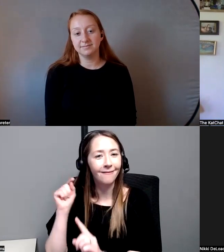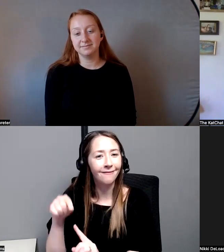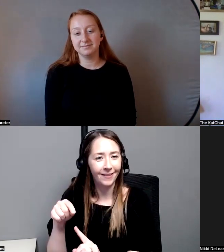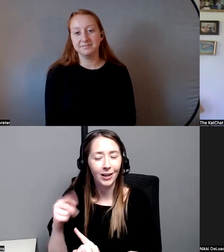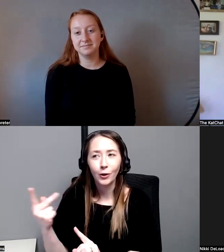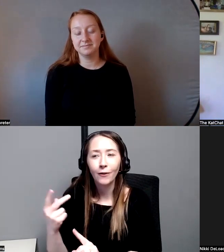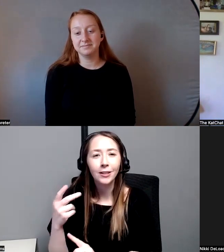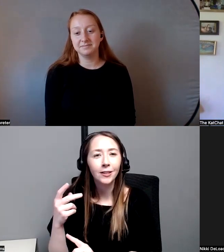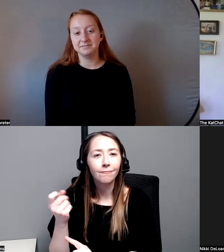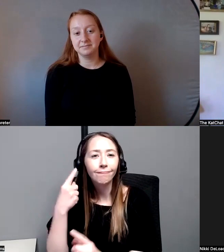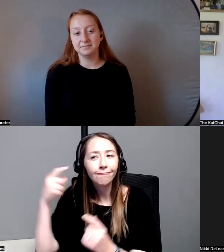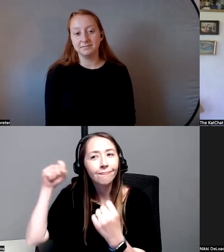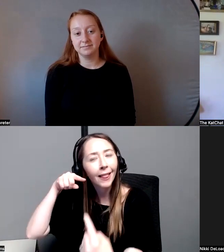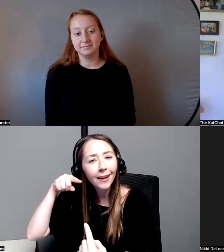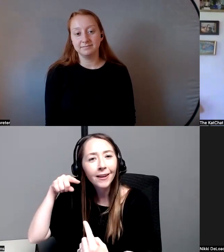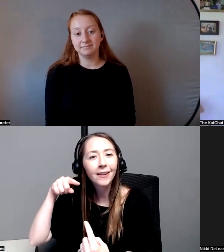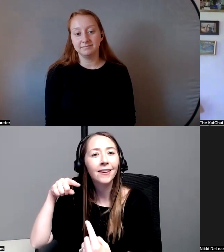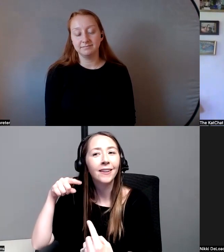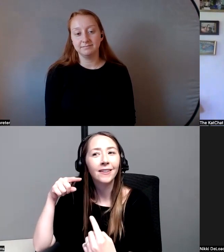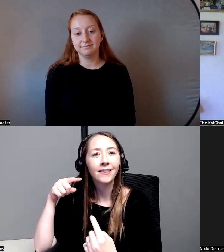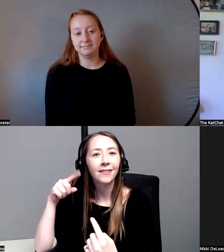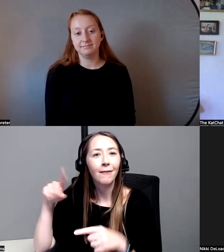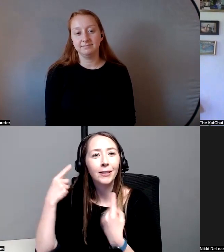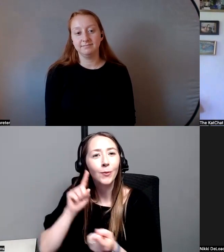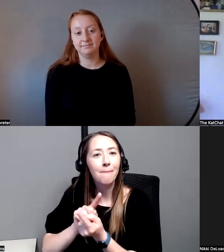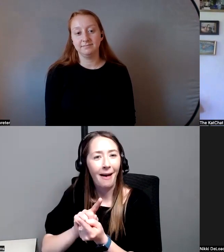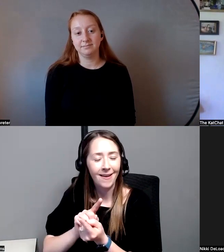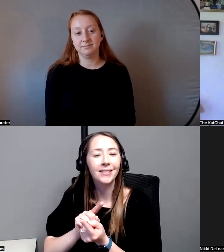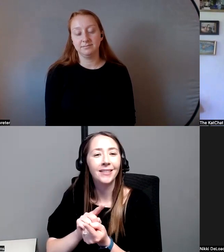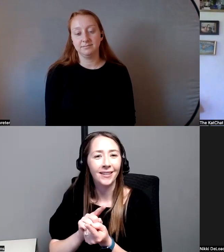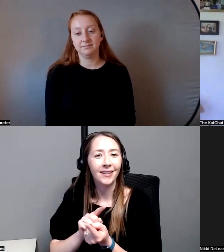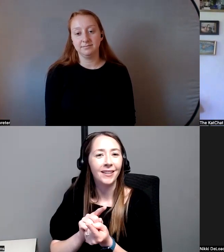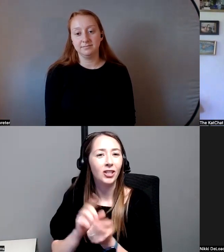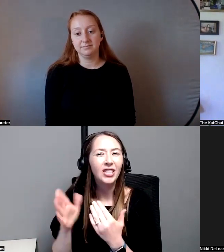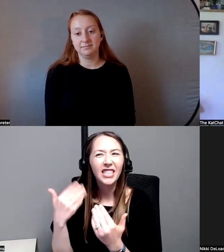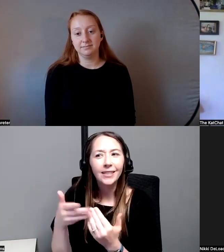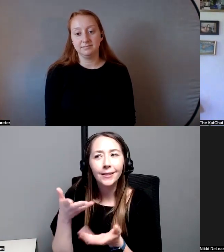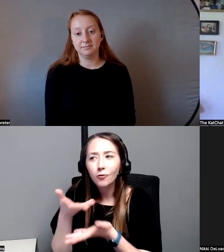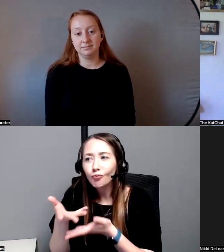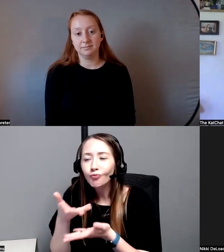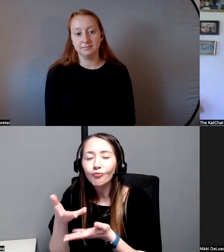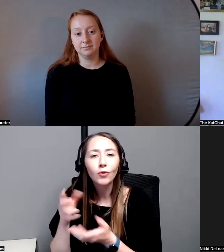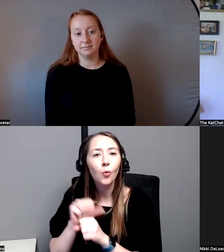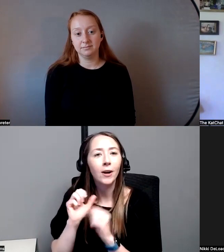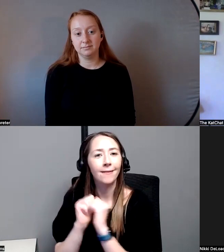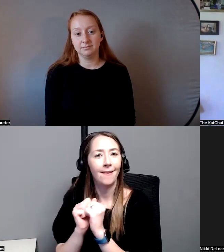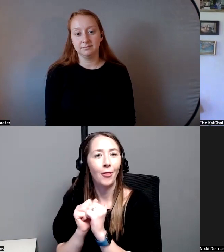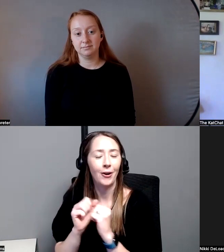click. We have since day one. It's, so easy, the two of us together.